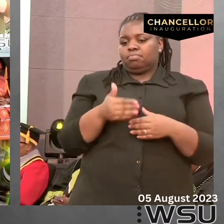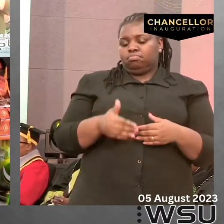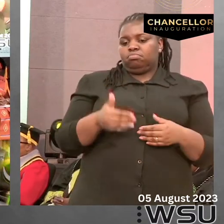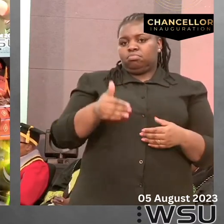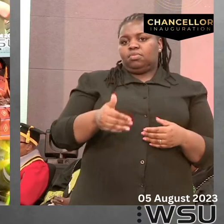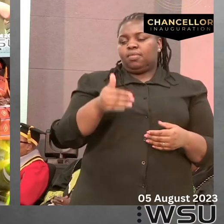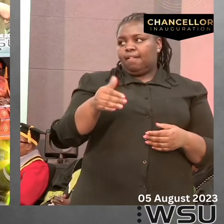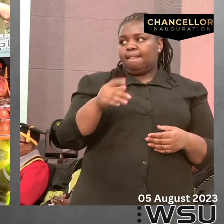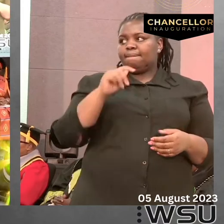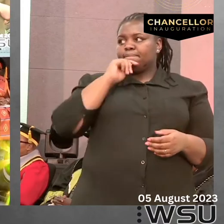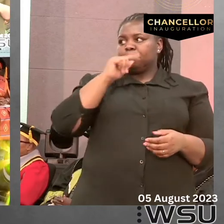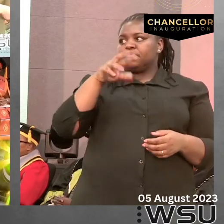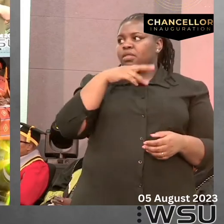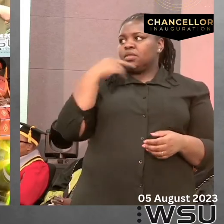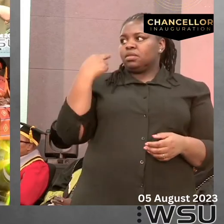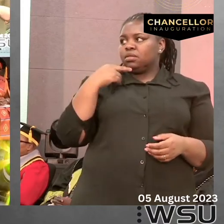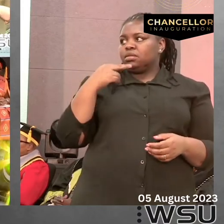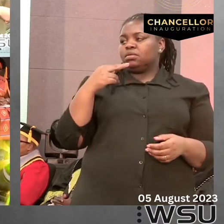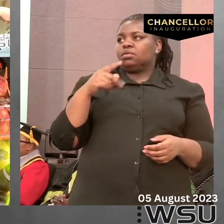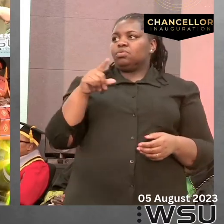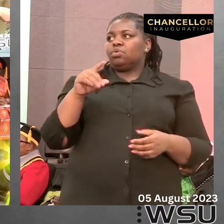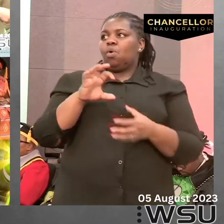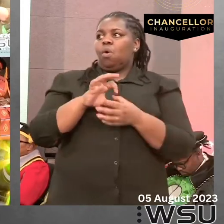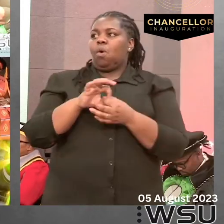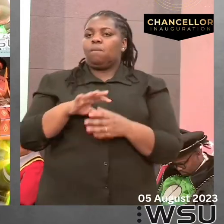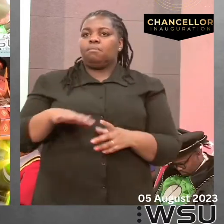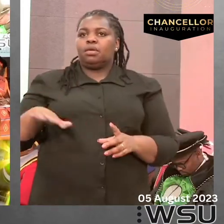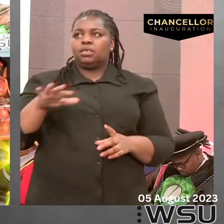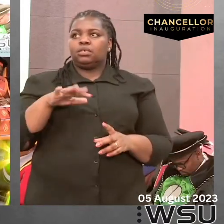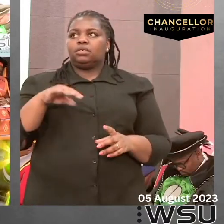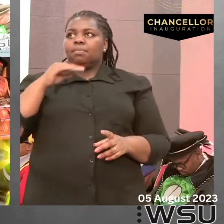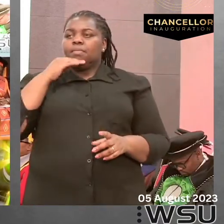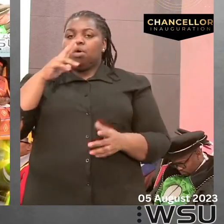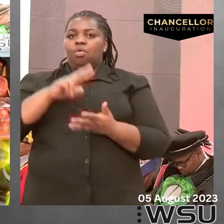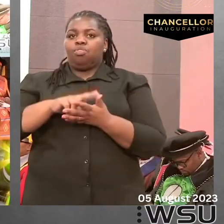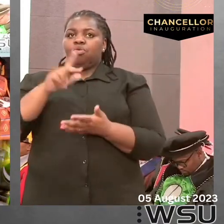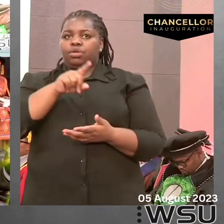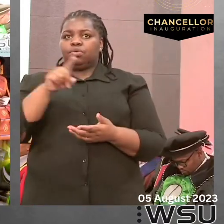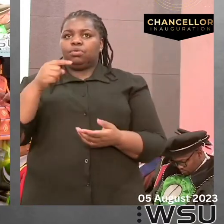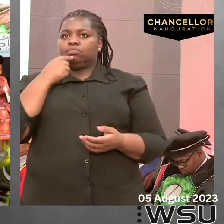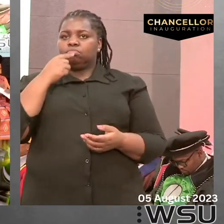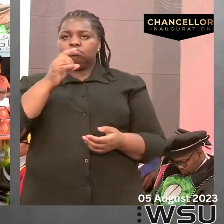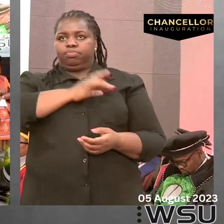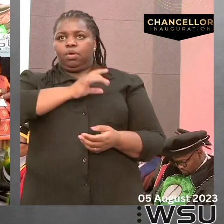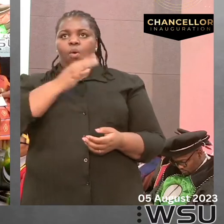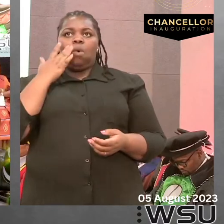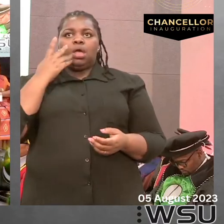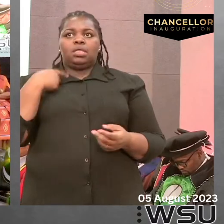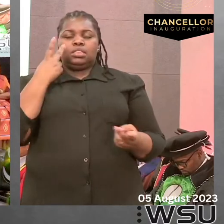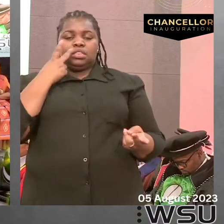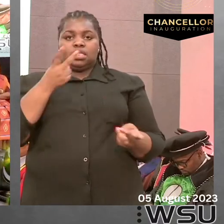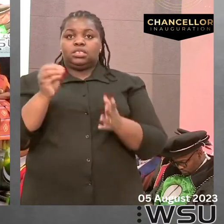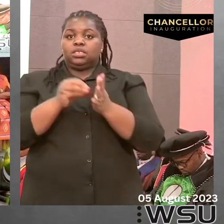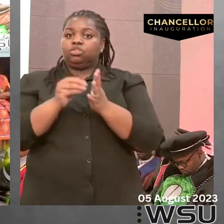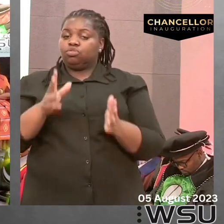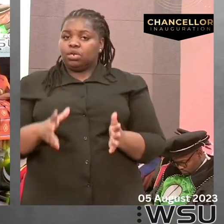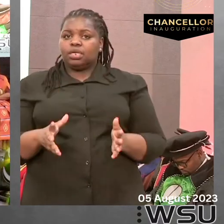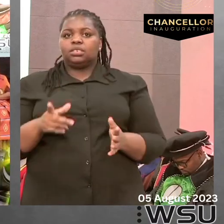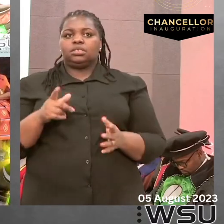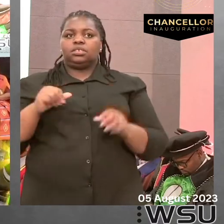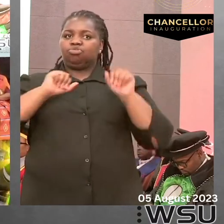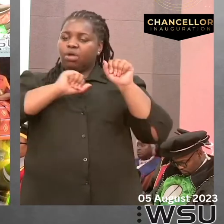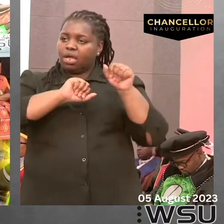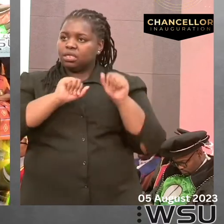the reality of being in a homeland, authorities being panicking when they see students